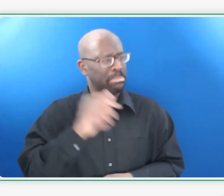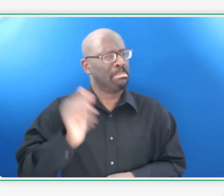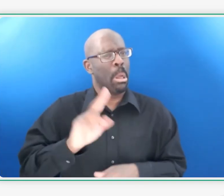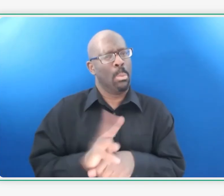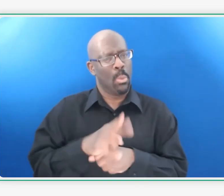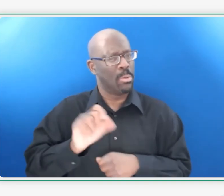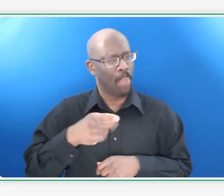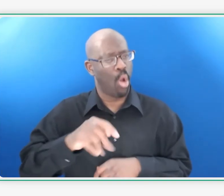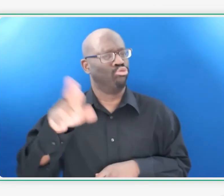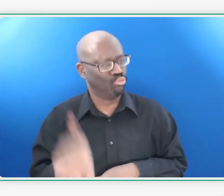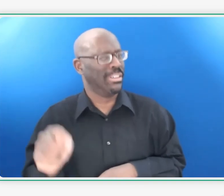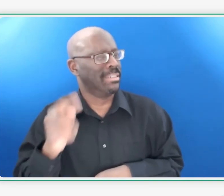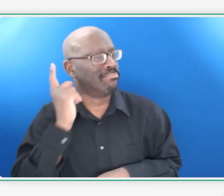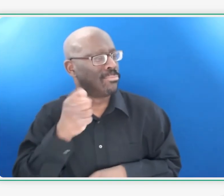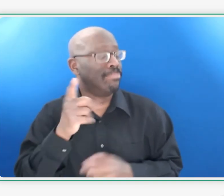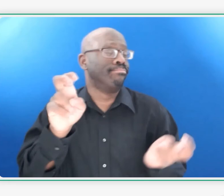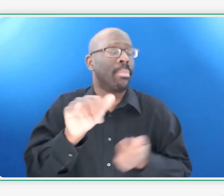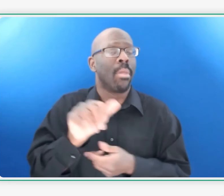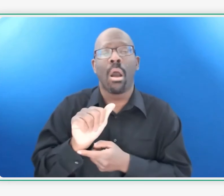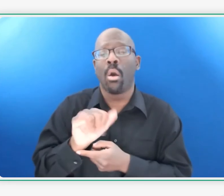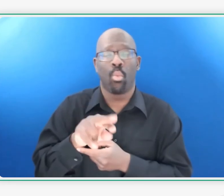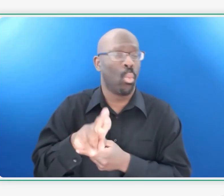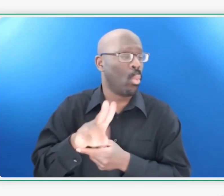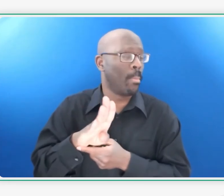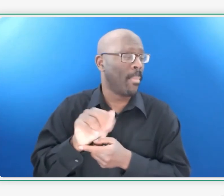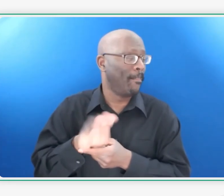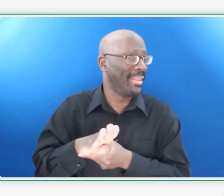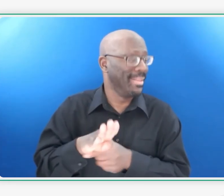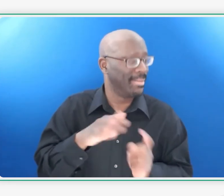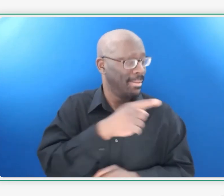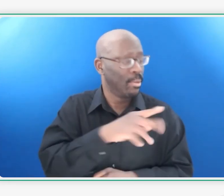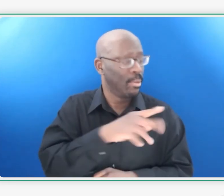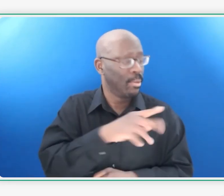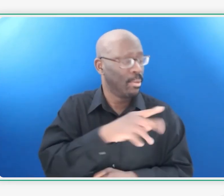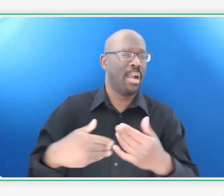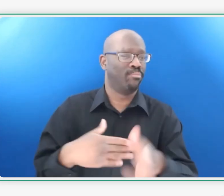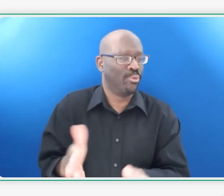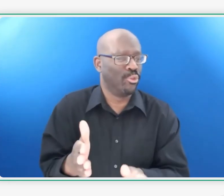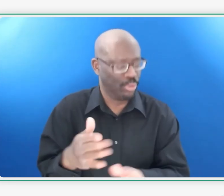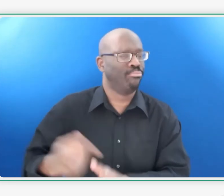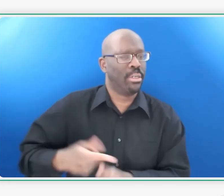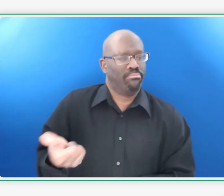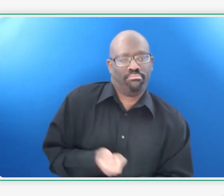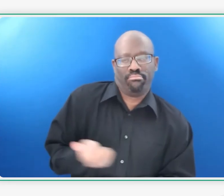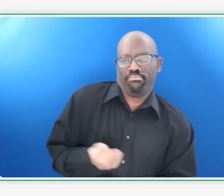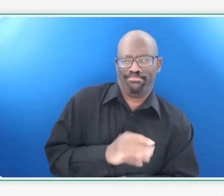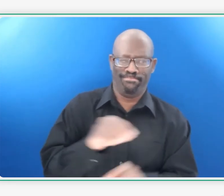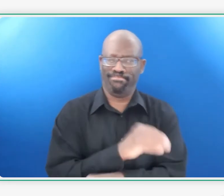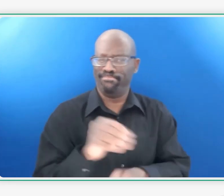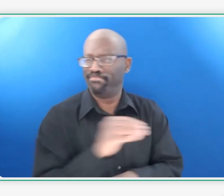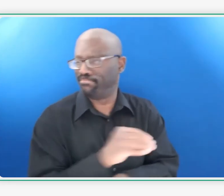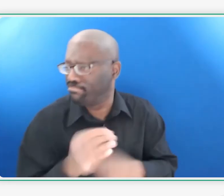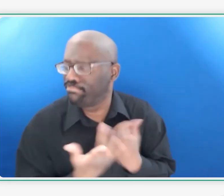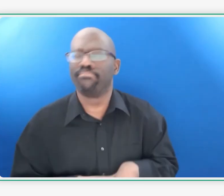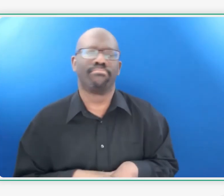Or maybe you have some property that's not being used that you can rent. Maybe you can put it off on Airbnb. Maybe you have an